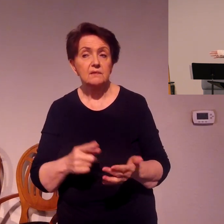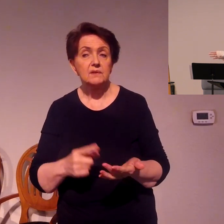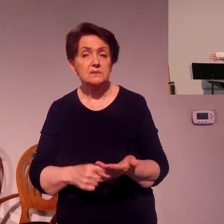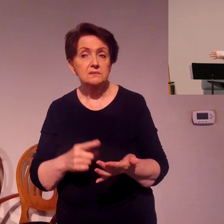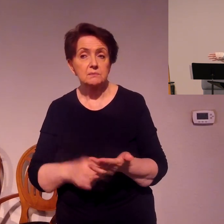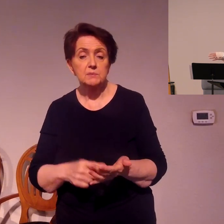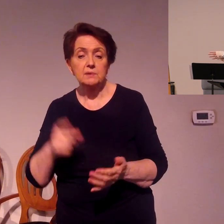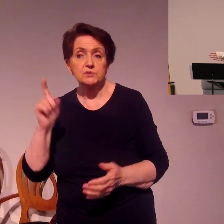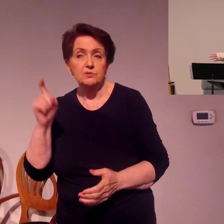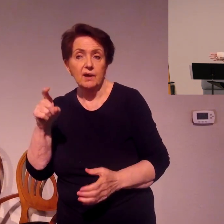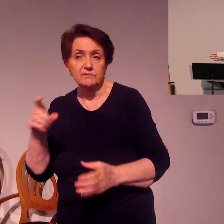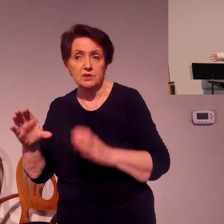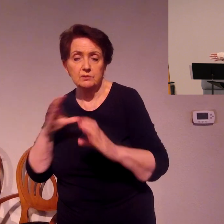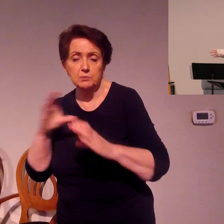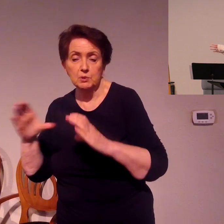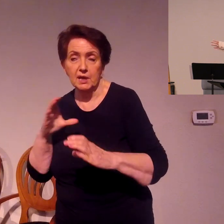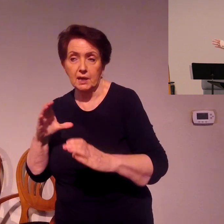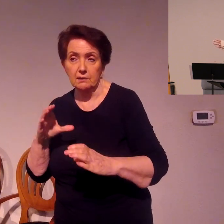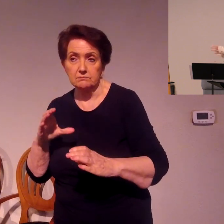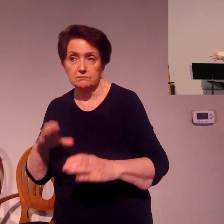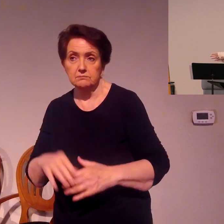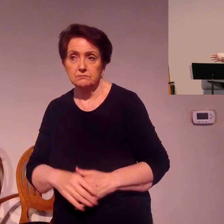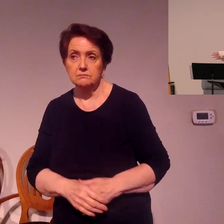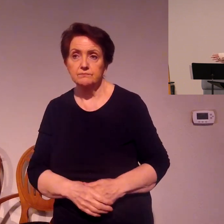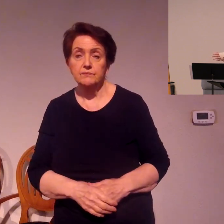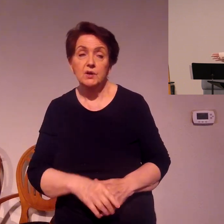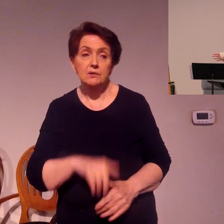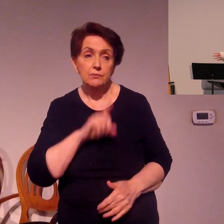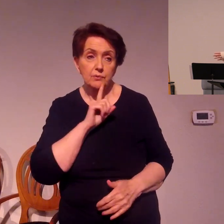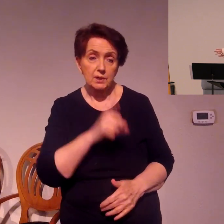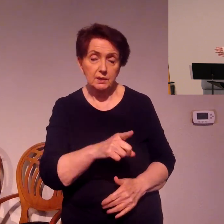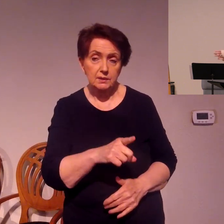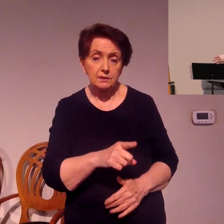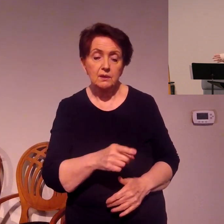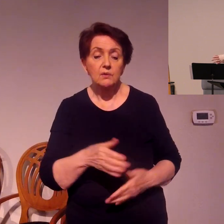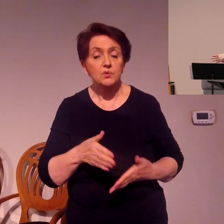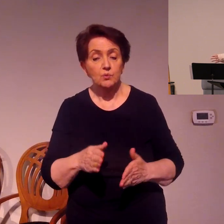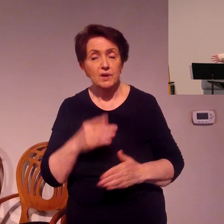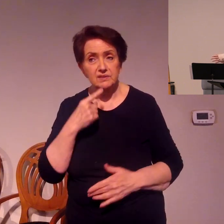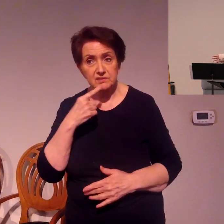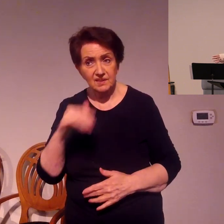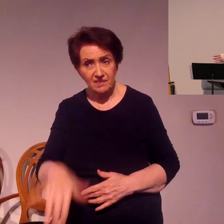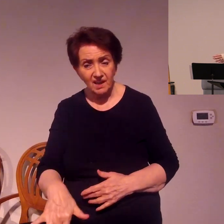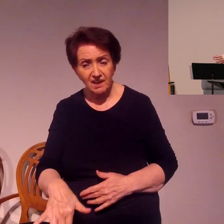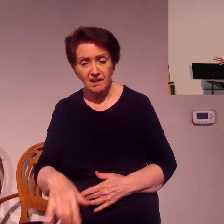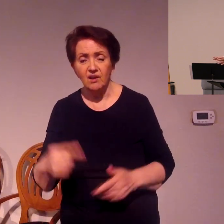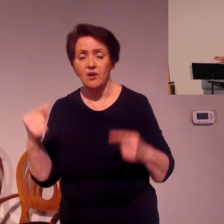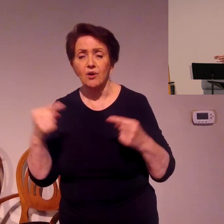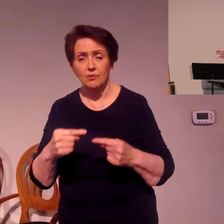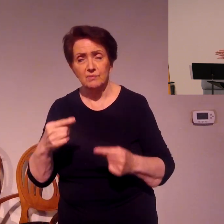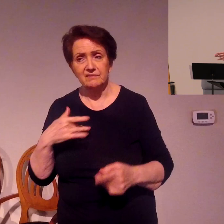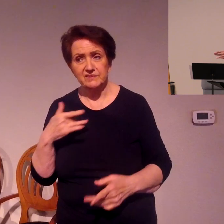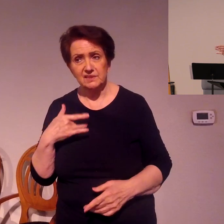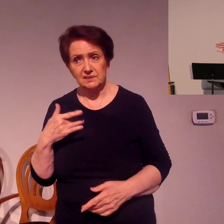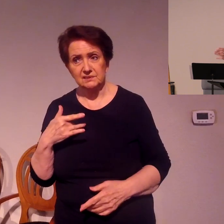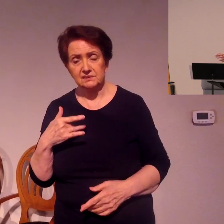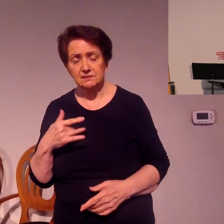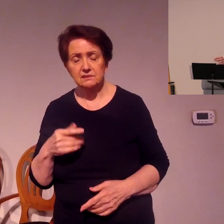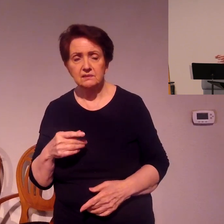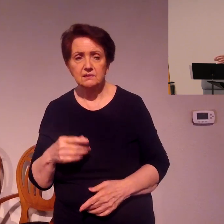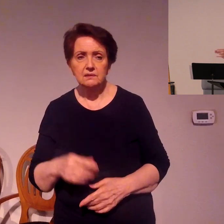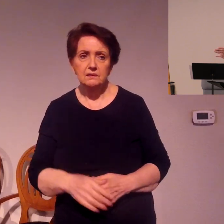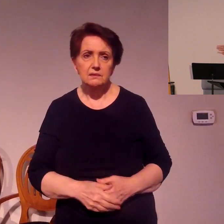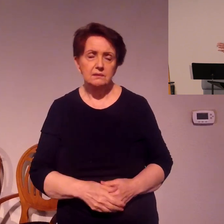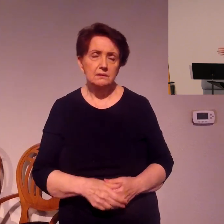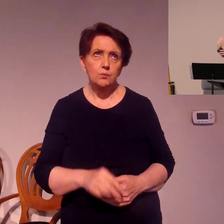have to communicate something. No, really, the way that you said that really hurt my feelings. Or, wow, I really